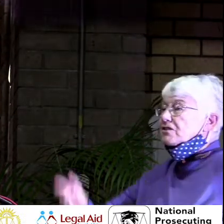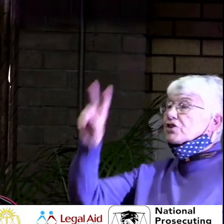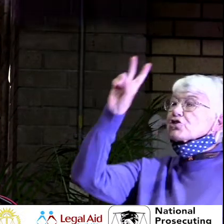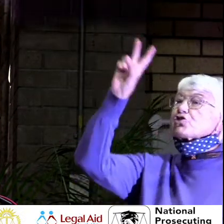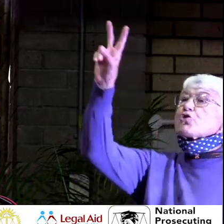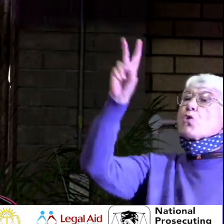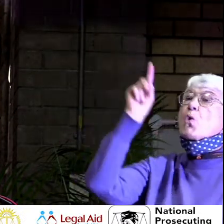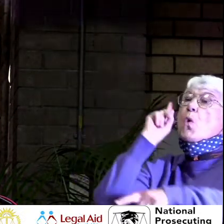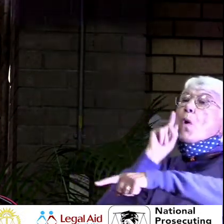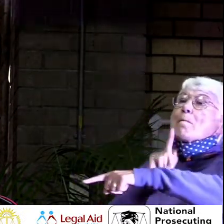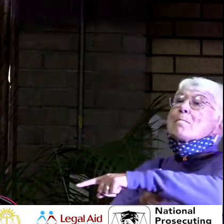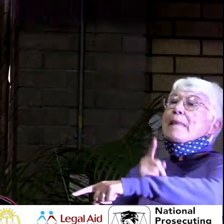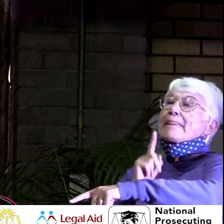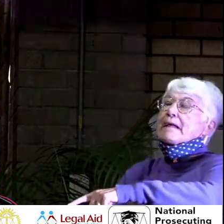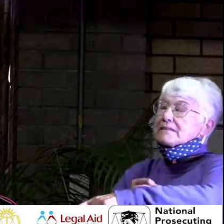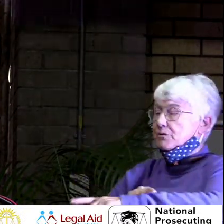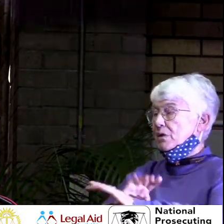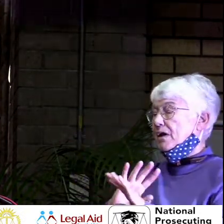gentlemen.